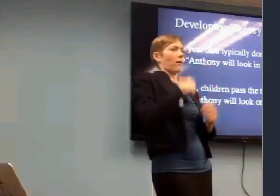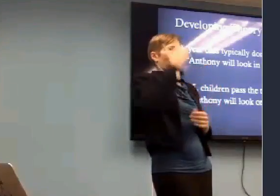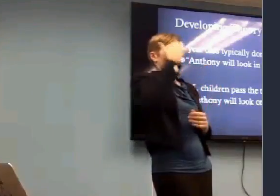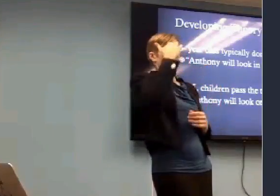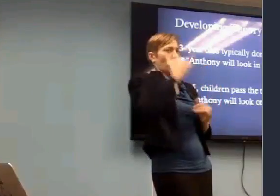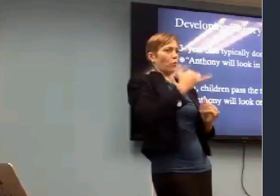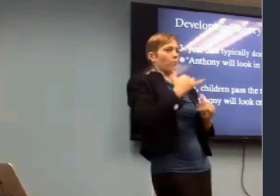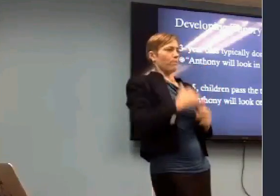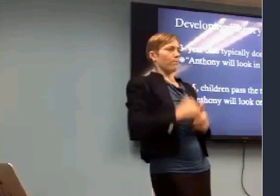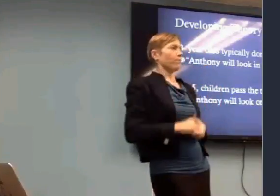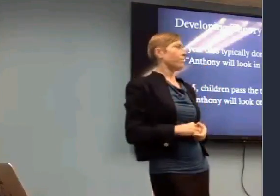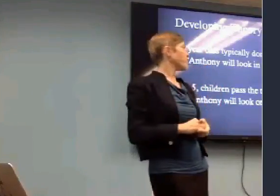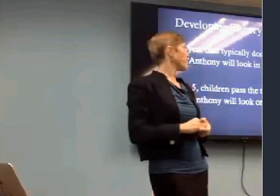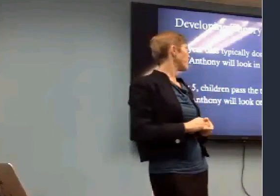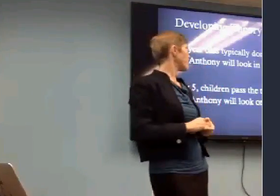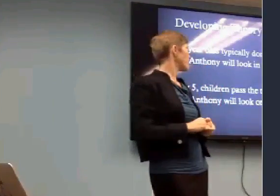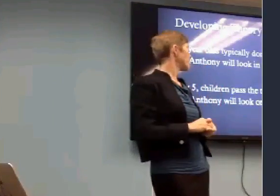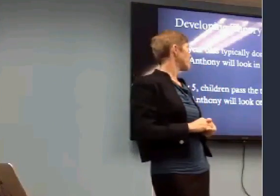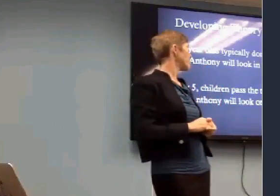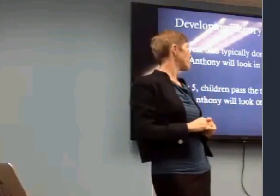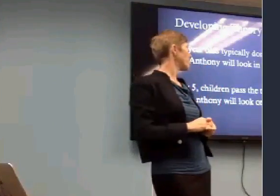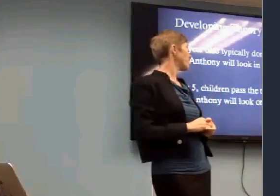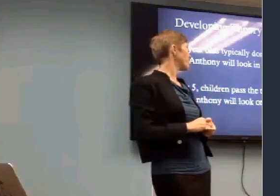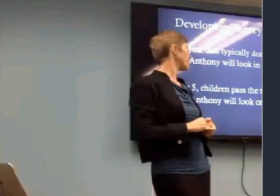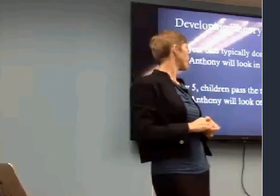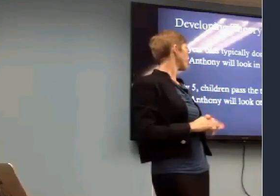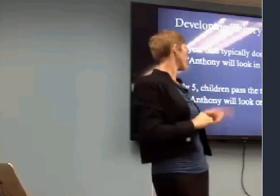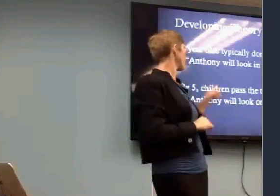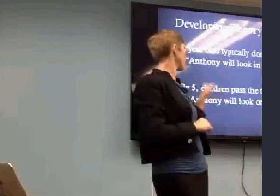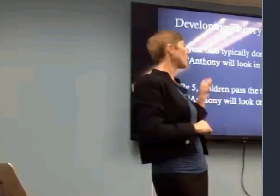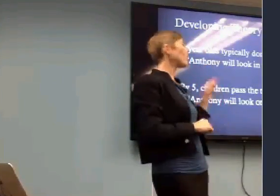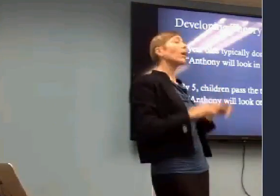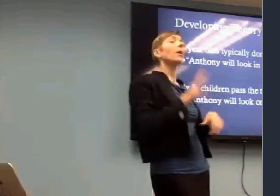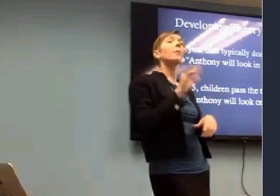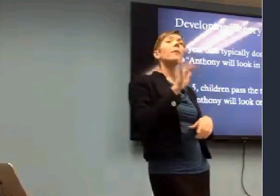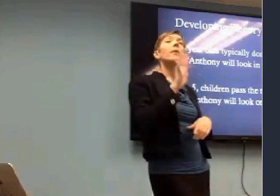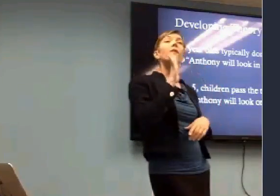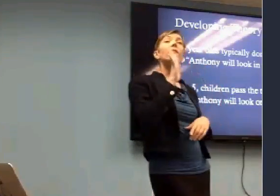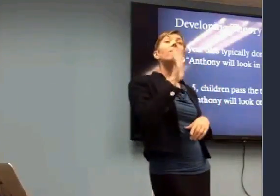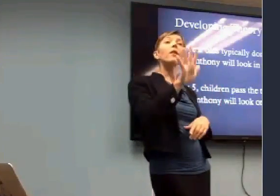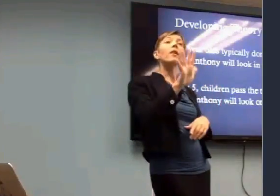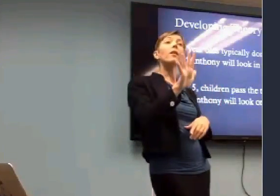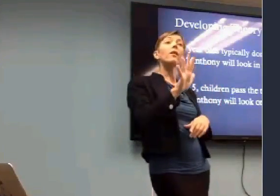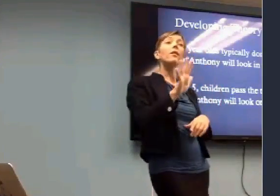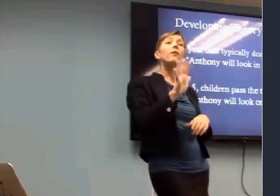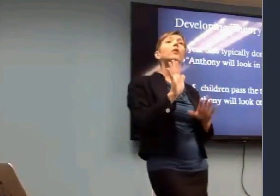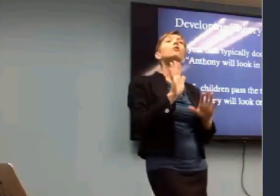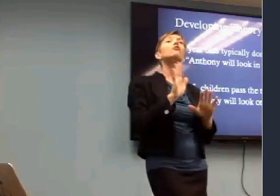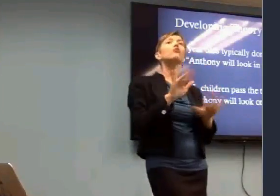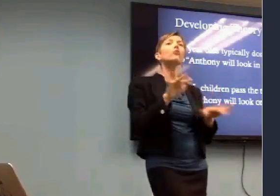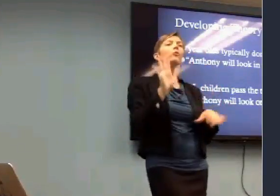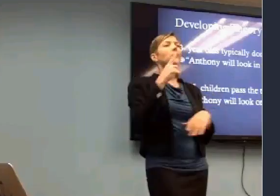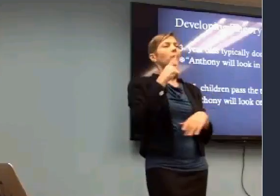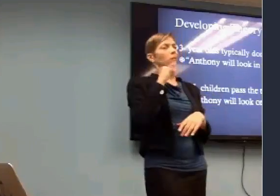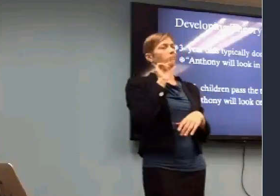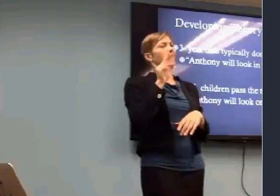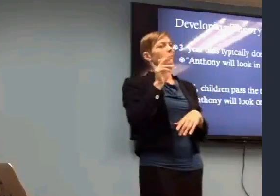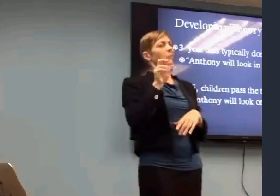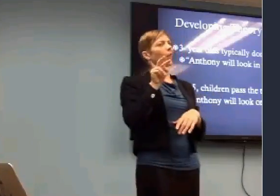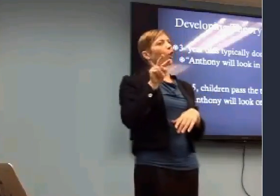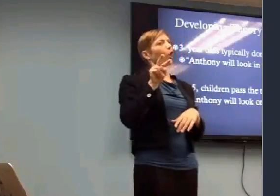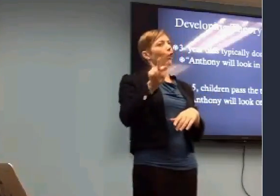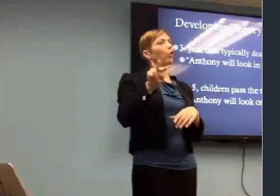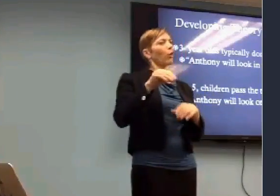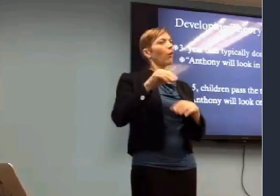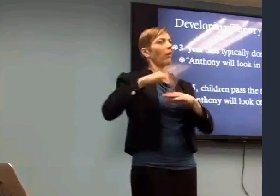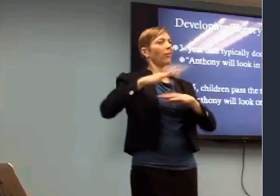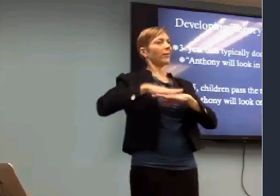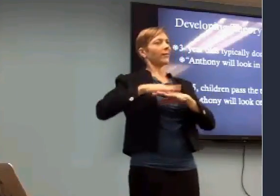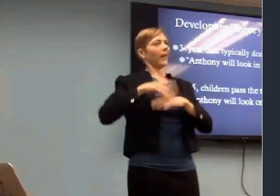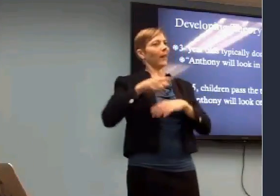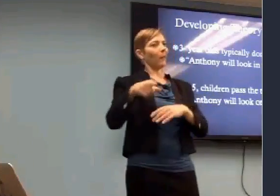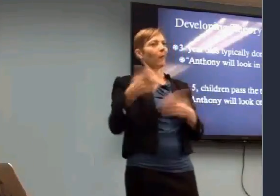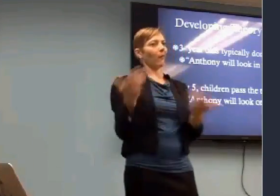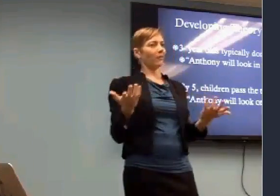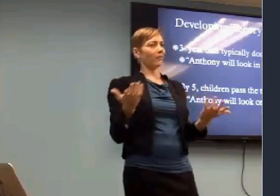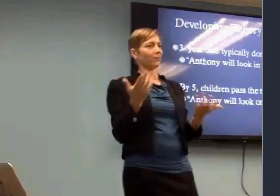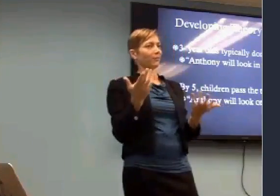Three-year-olds will think that Anthony will know what they know, but by five, children typically